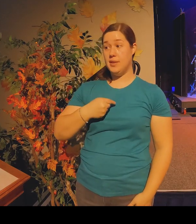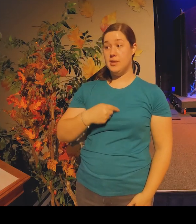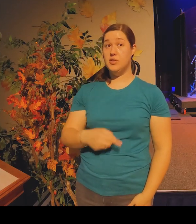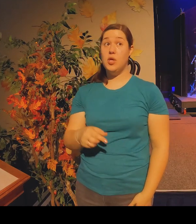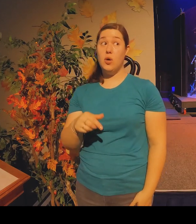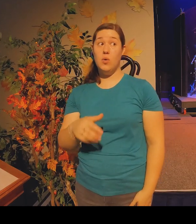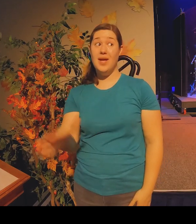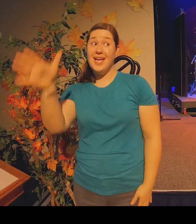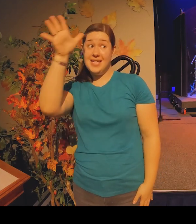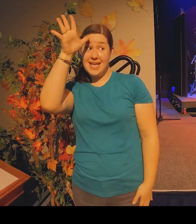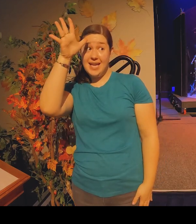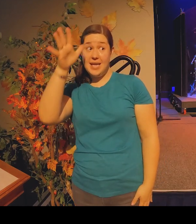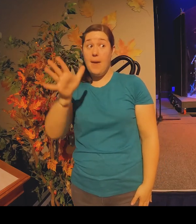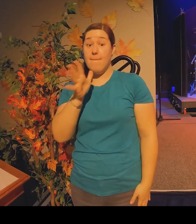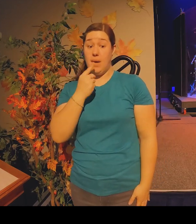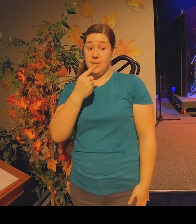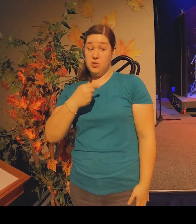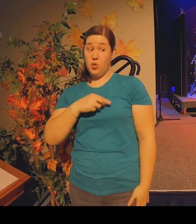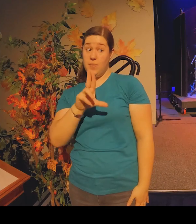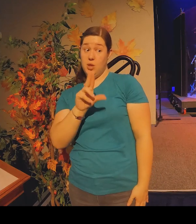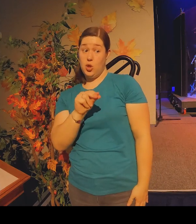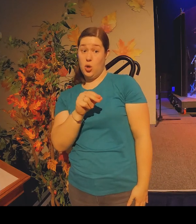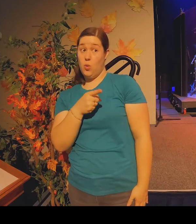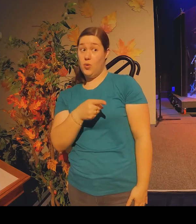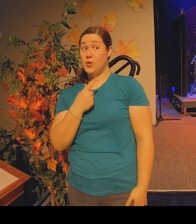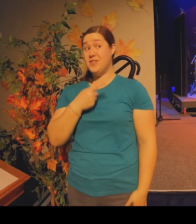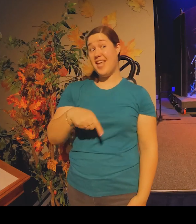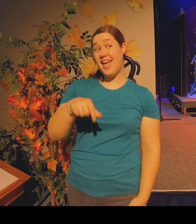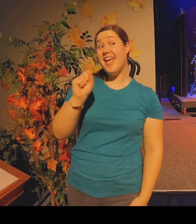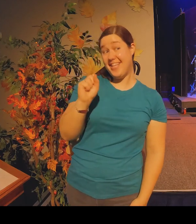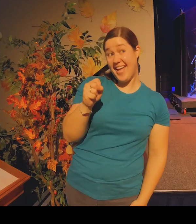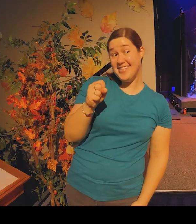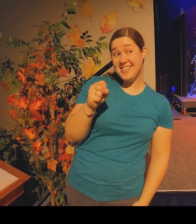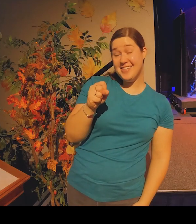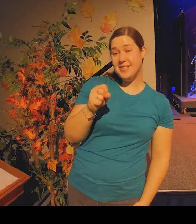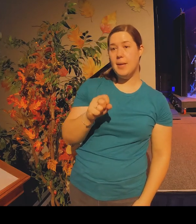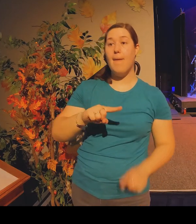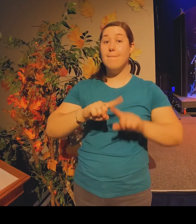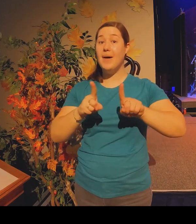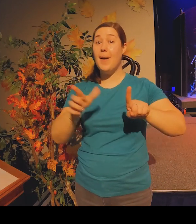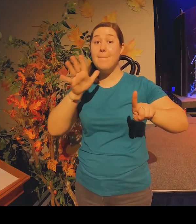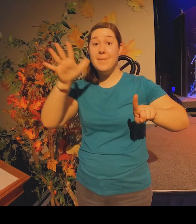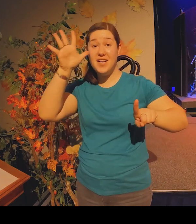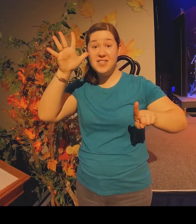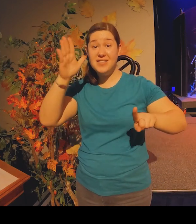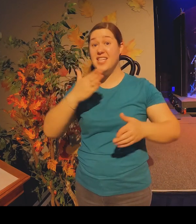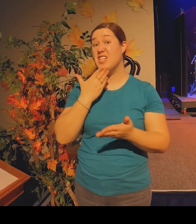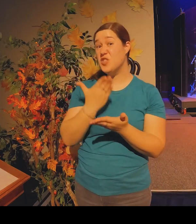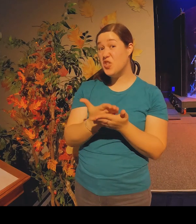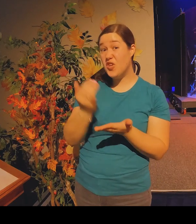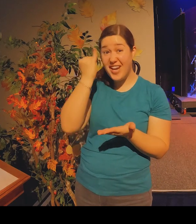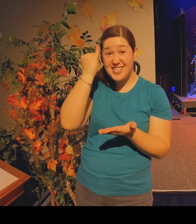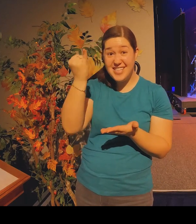this. Is it a good idea to always say to your kids yes?